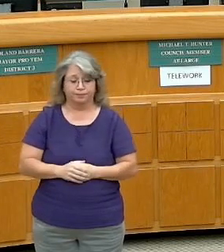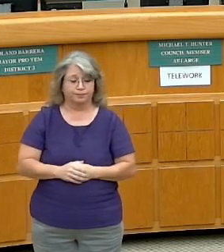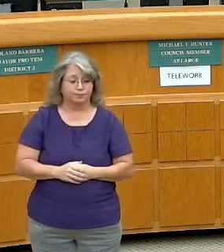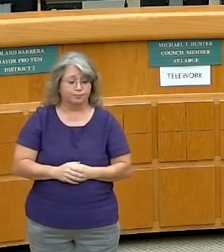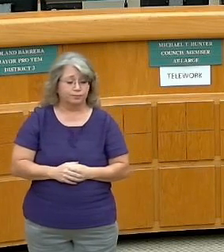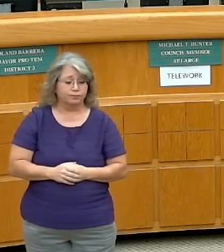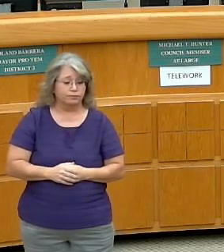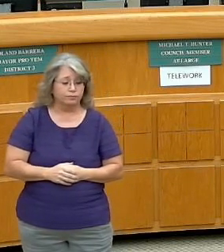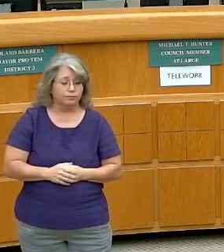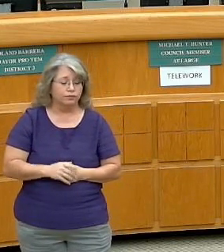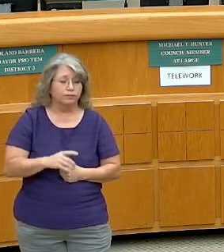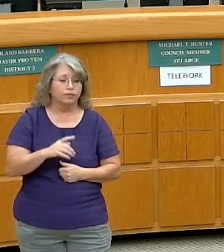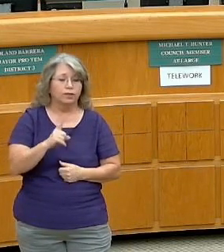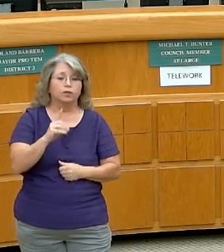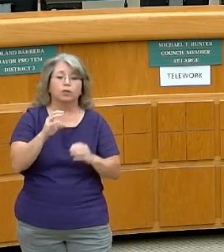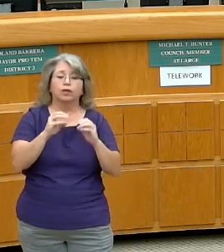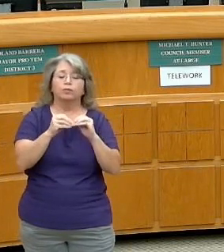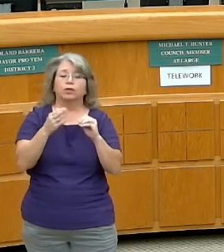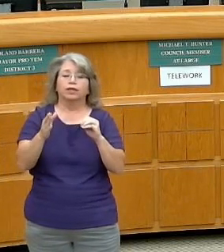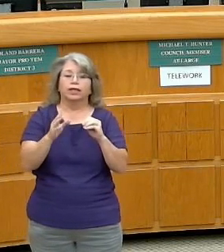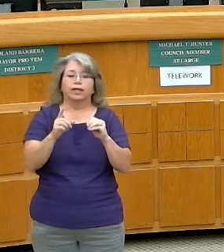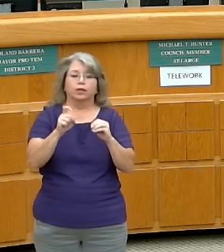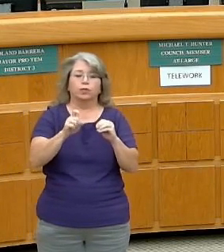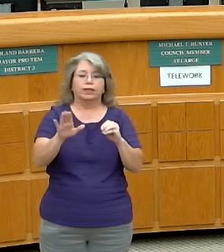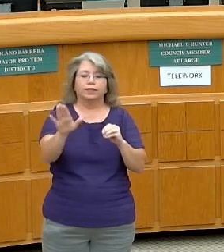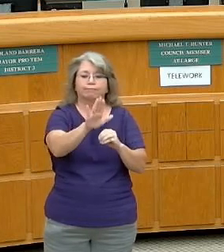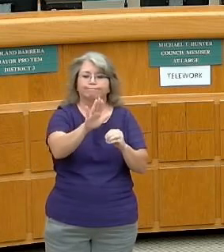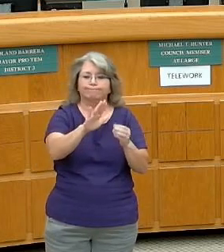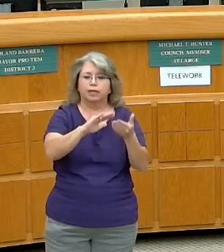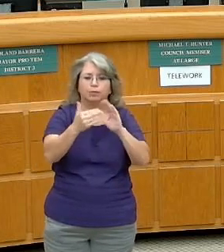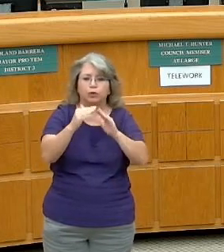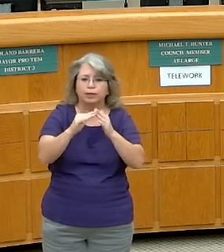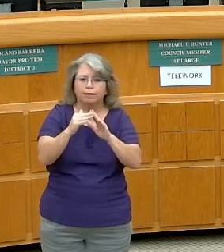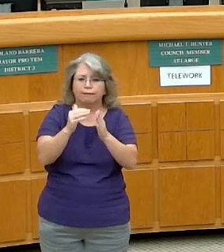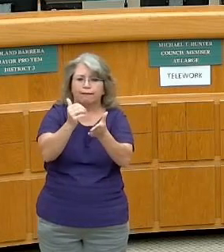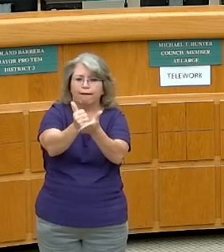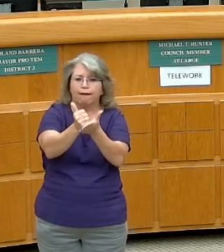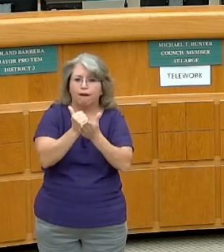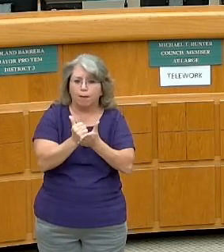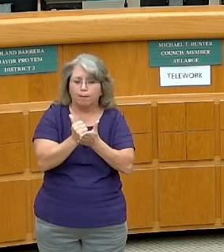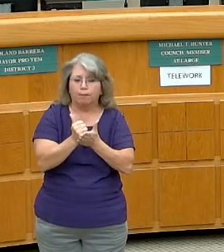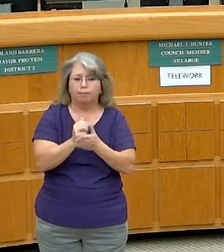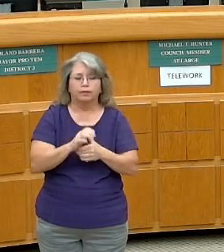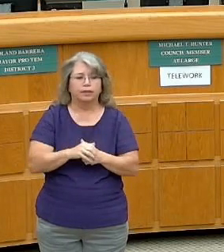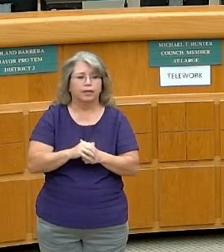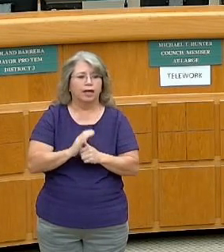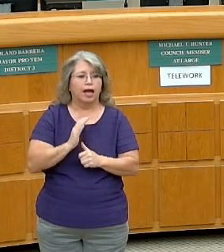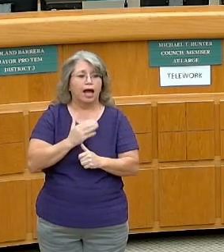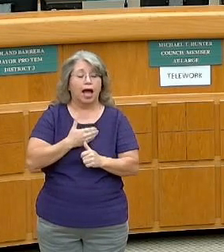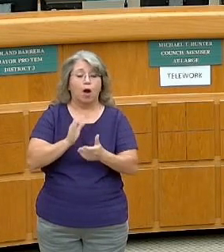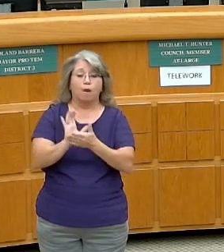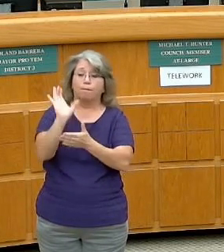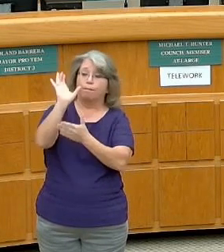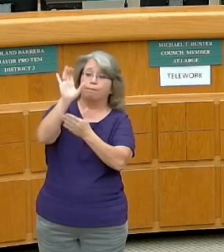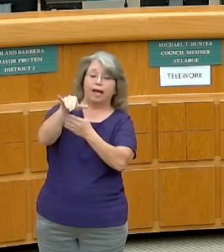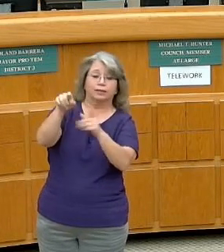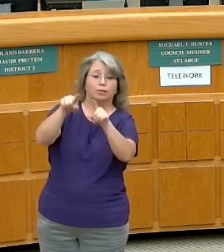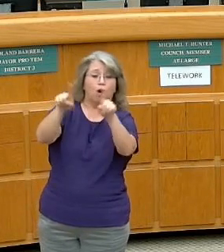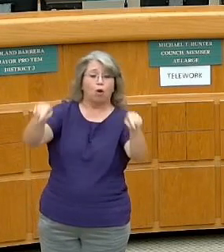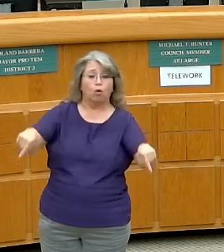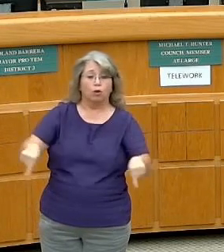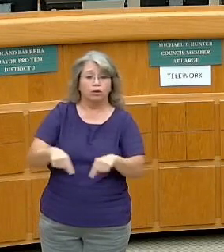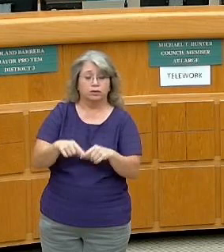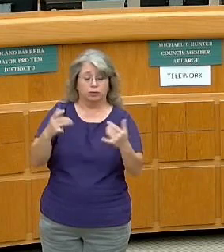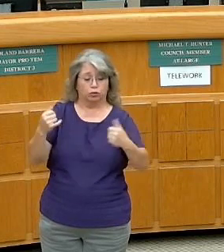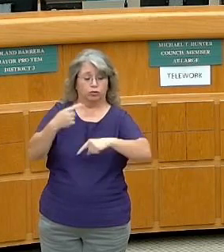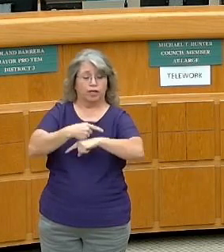public, because this is where we need people's help, or we'll have to take a Plan B action on our basketball courts. We placed up signage